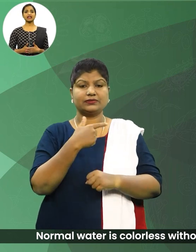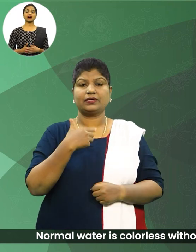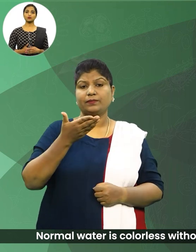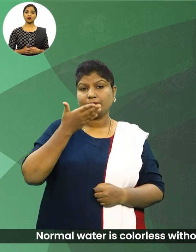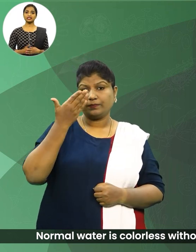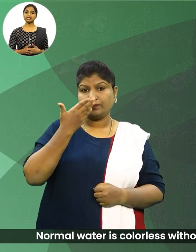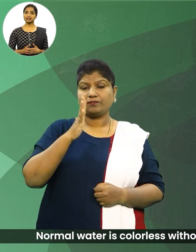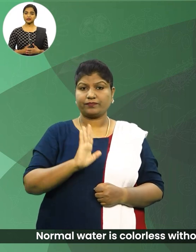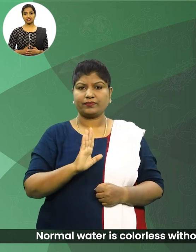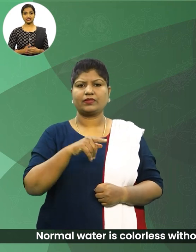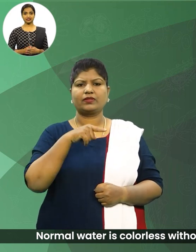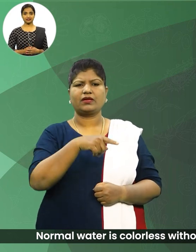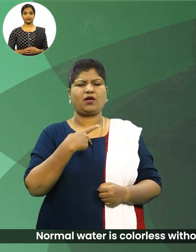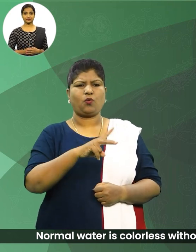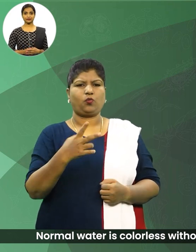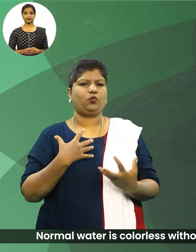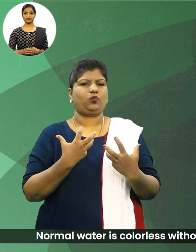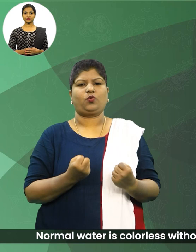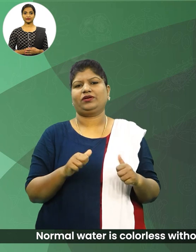any unwanted substances.